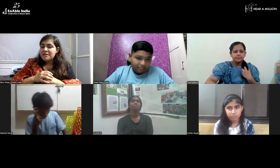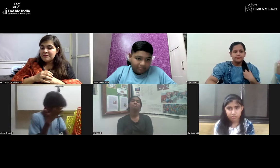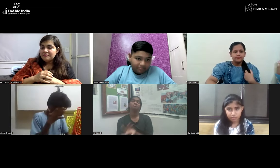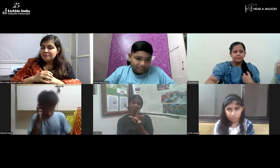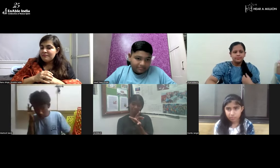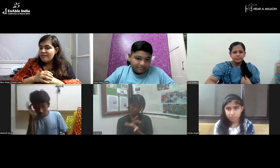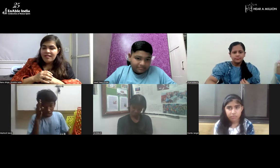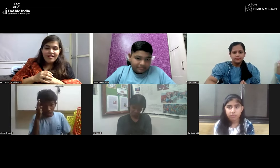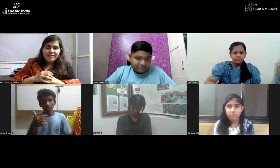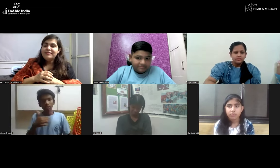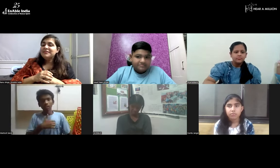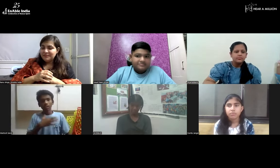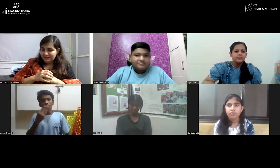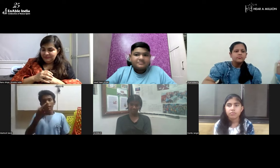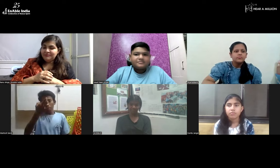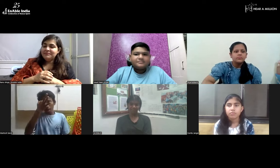out.